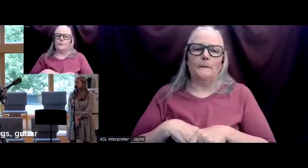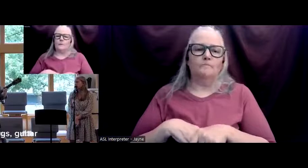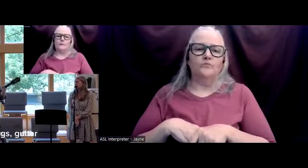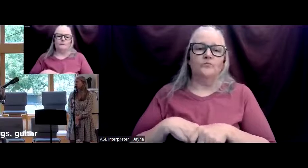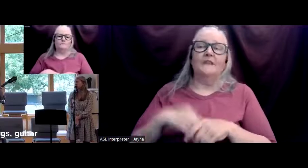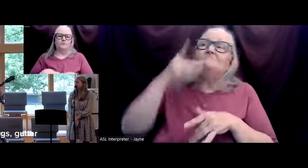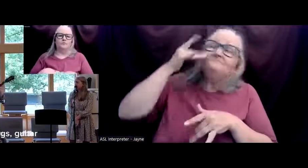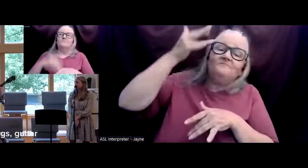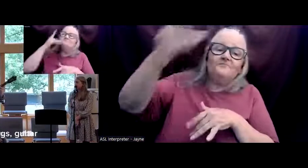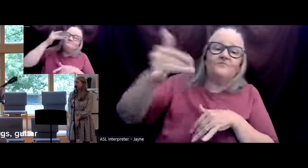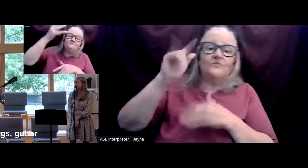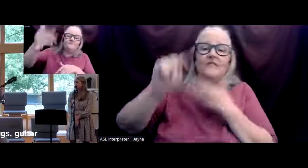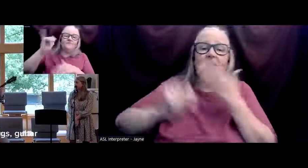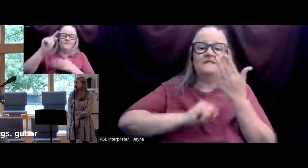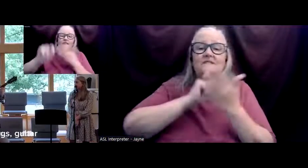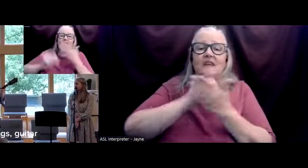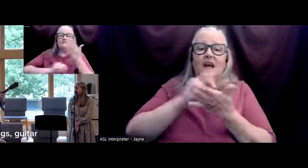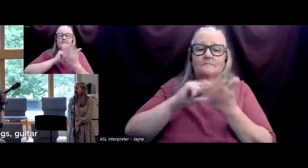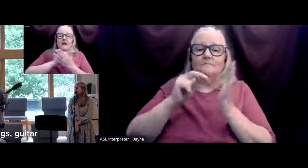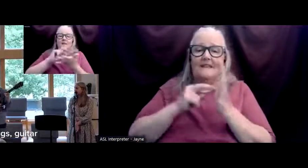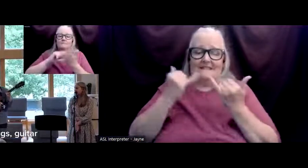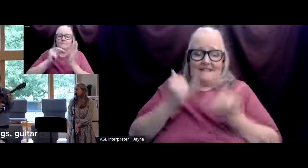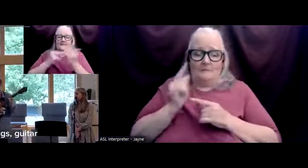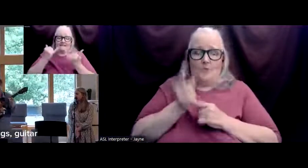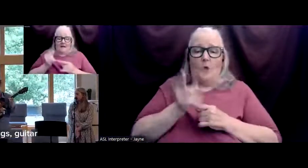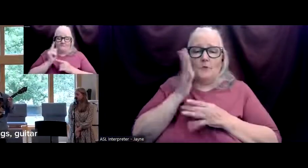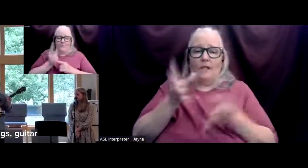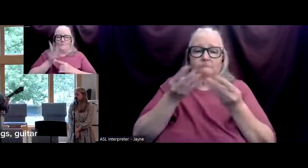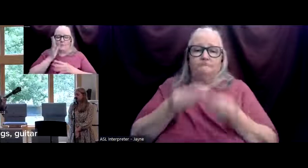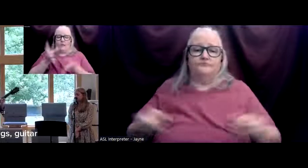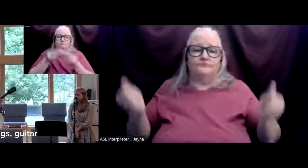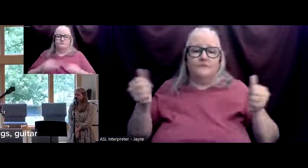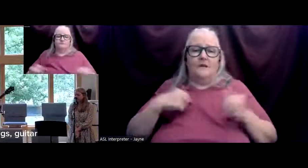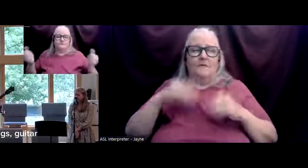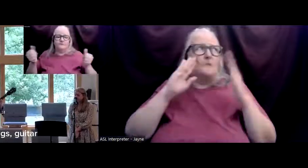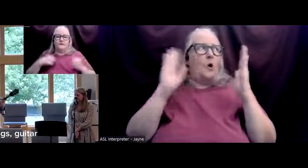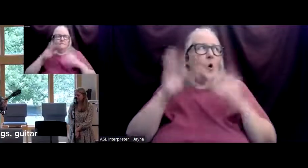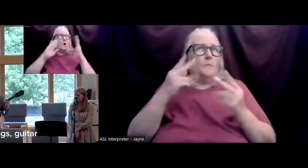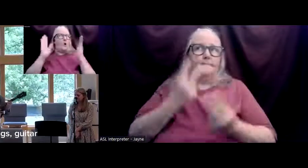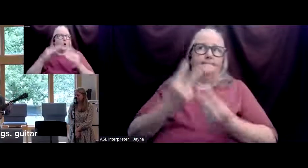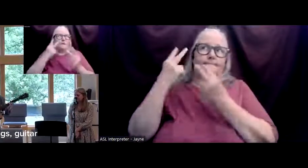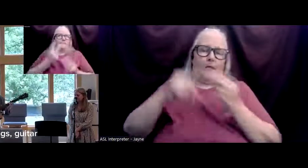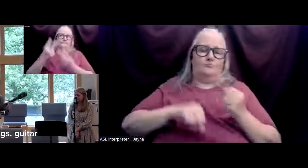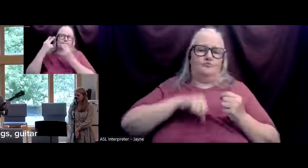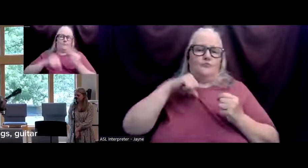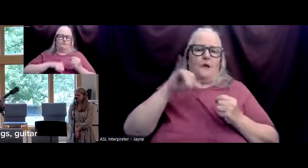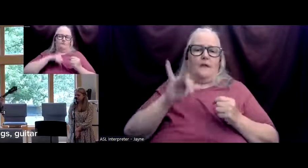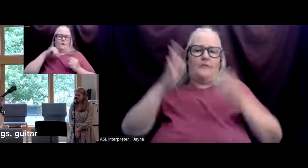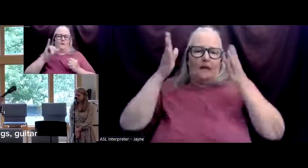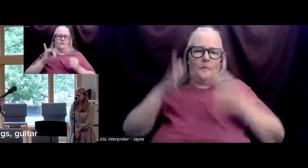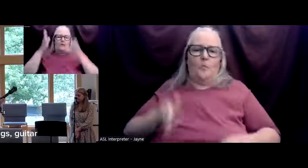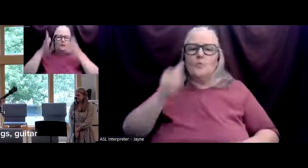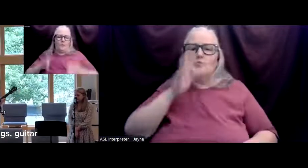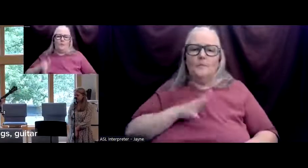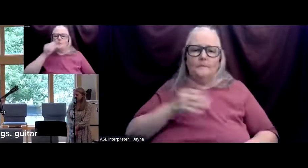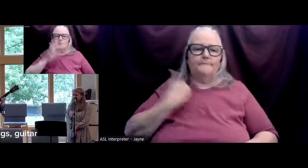When time turns this moment to dust, I just hope that I'm proud of the woman I was.